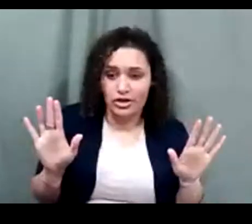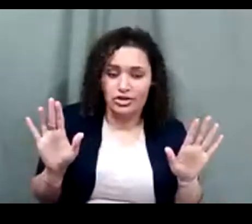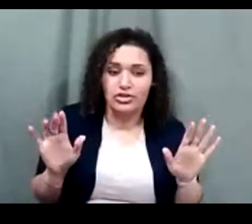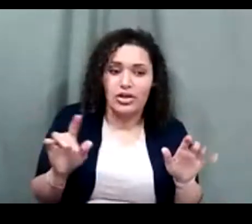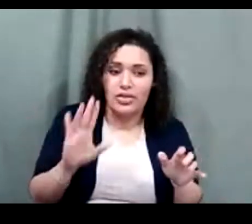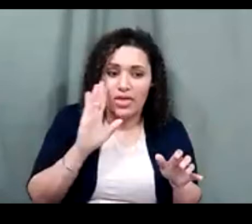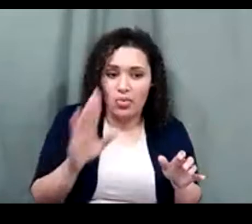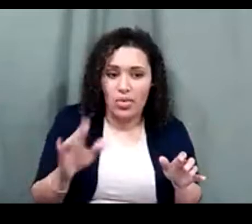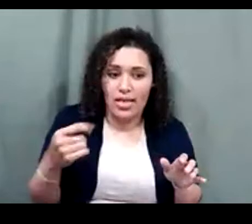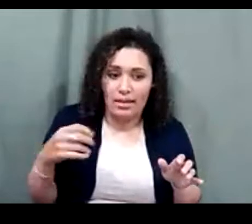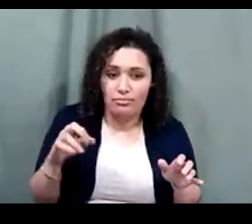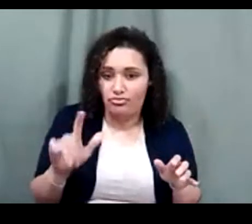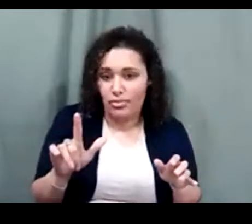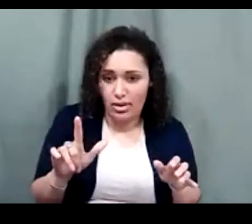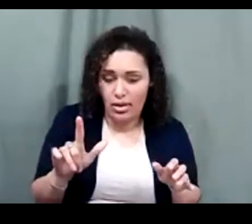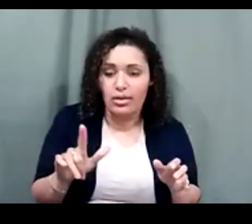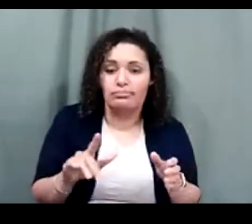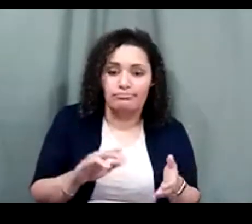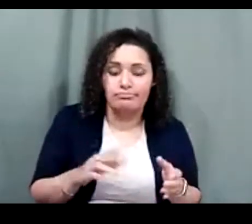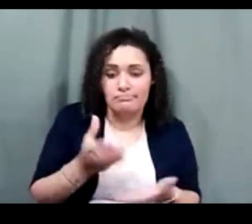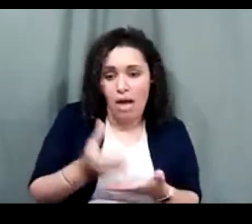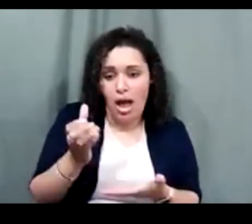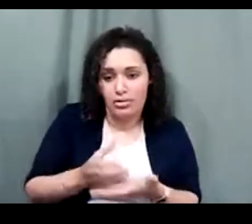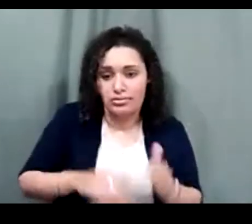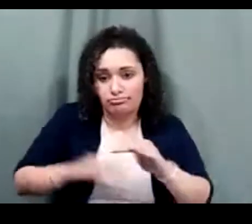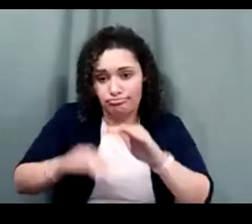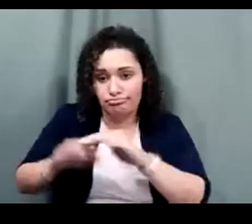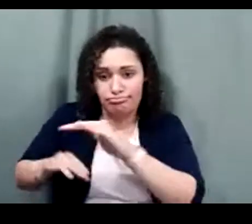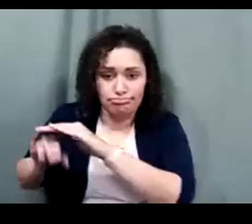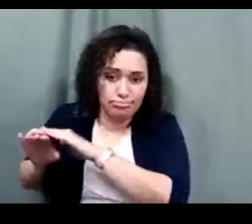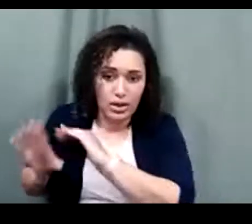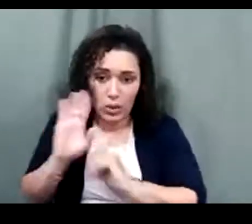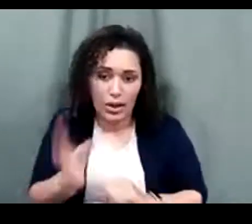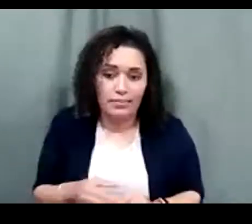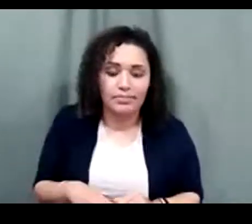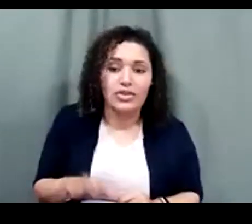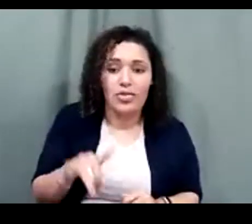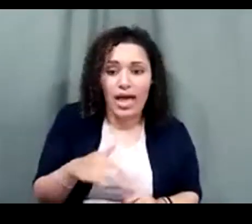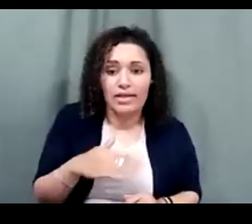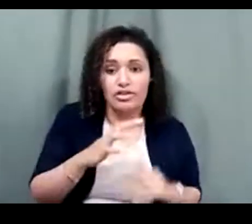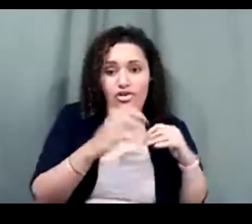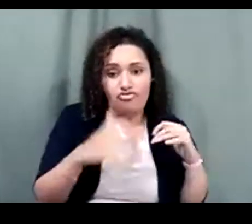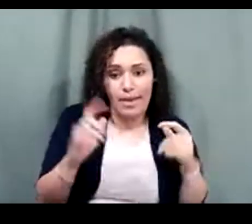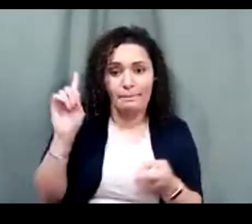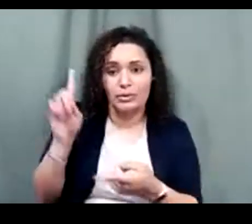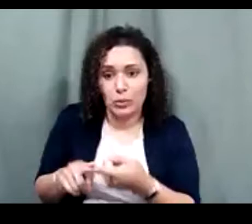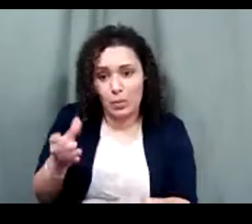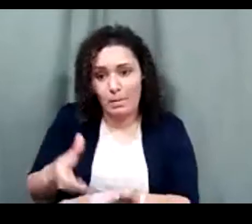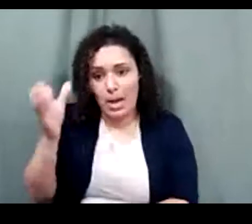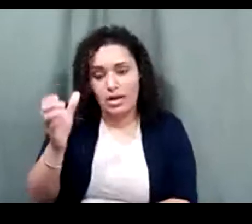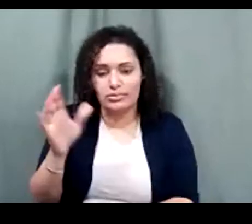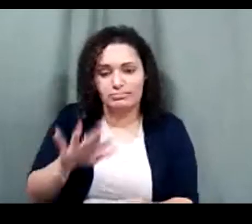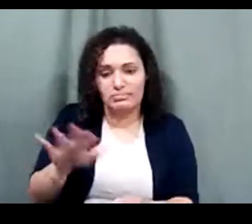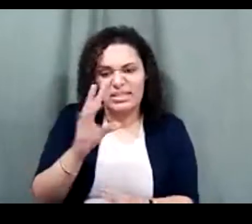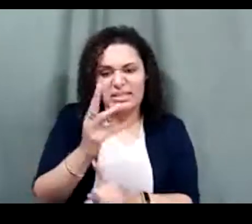week in April. So that's it. That's the whole white wine kind of arc, I guess, from grape to bottle. It's just about 6,